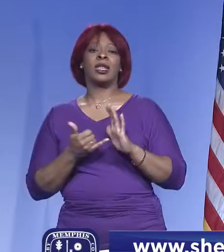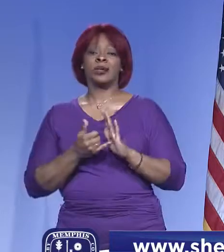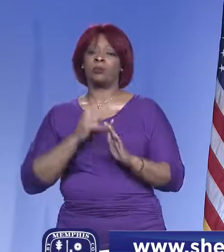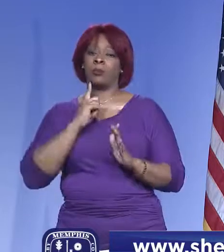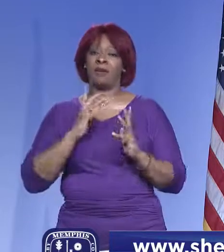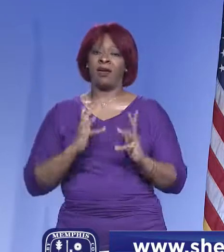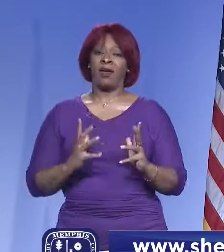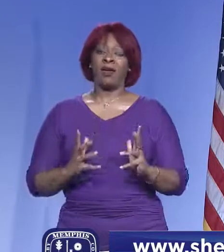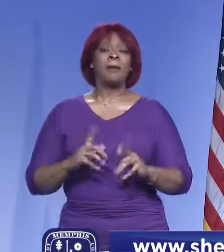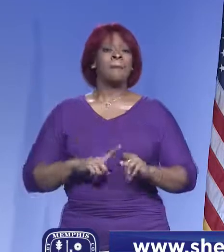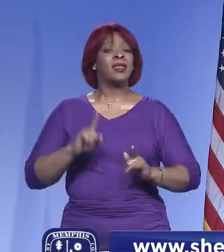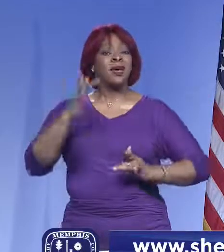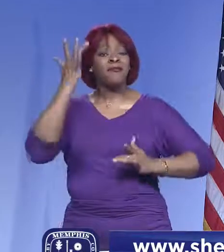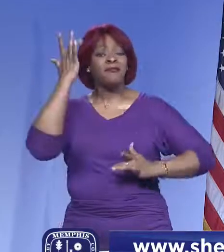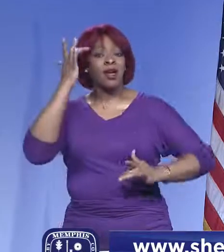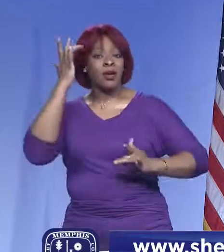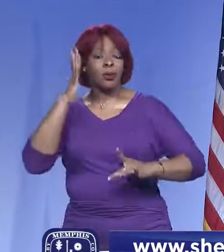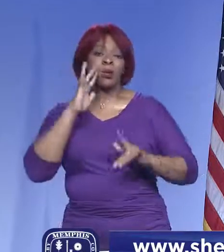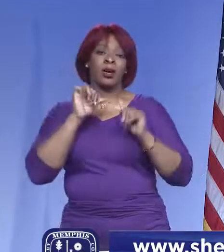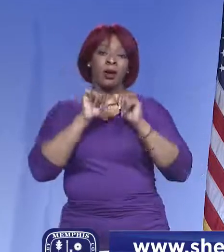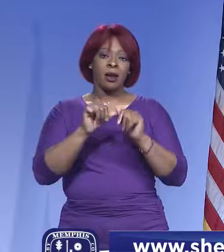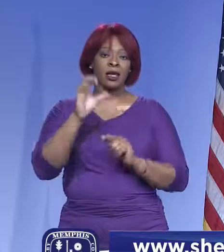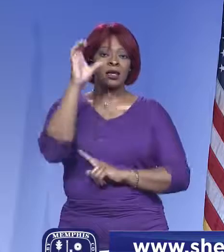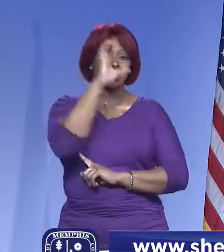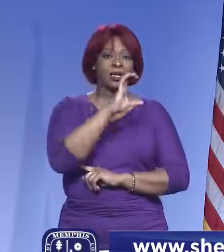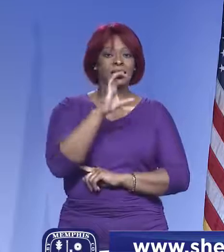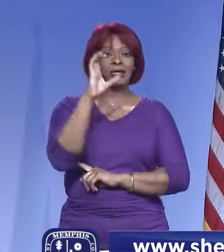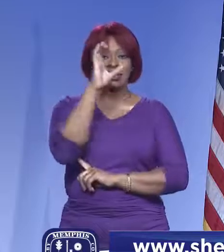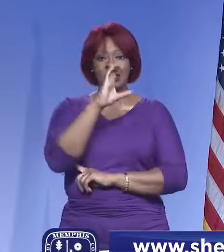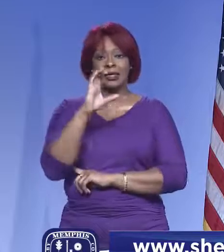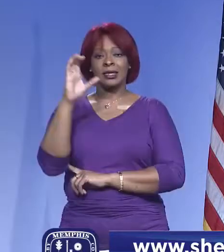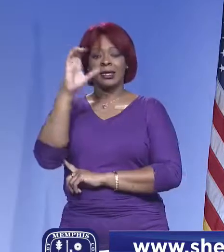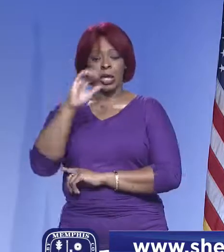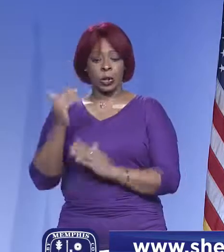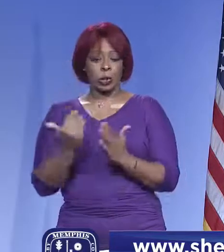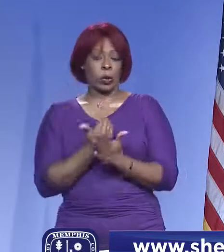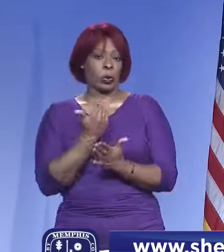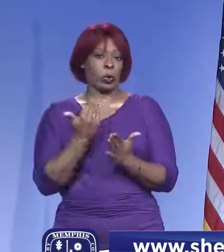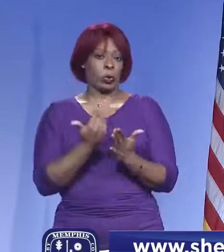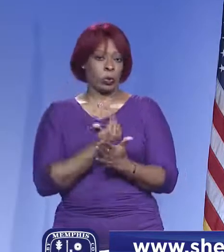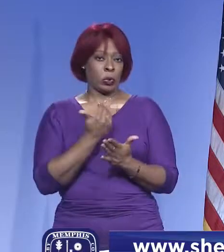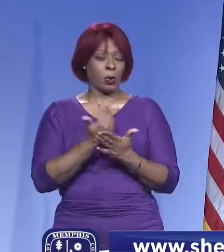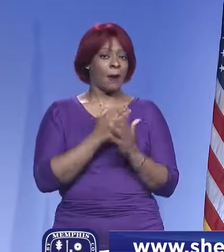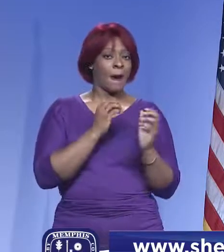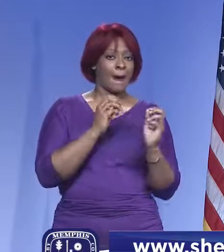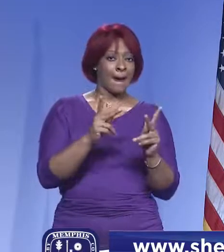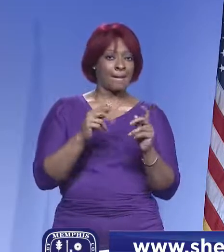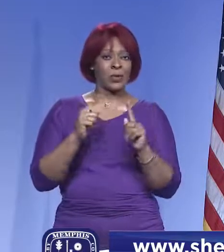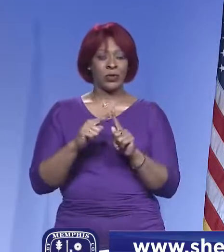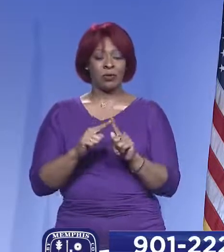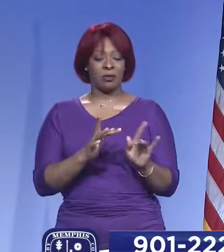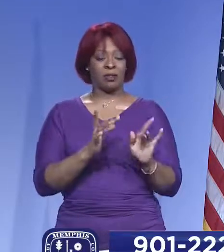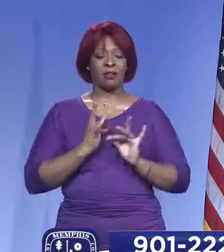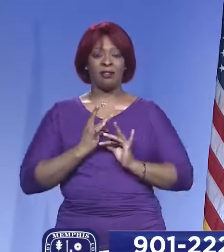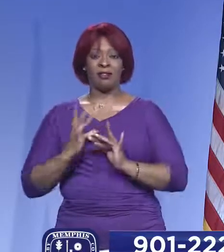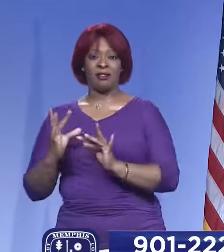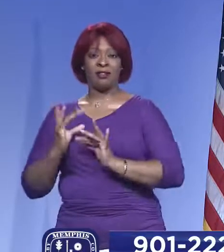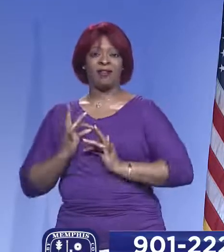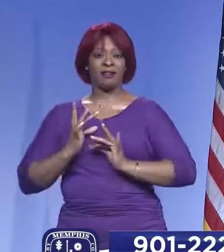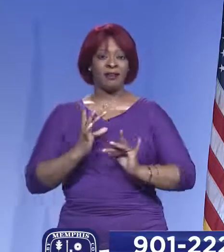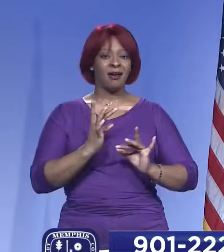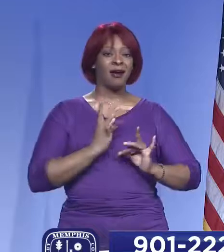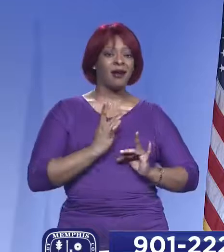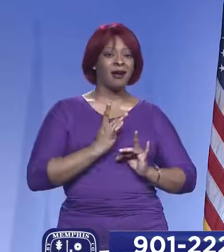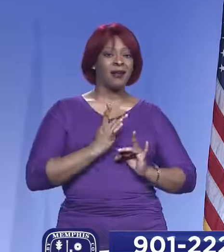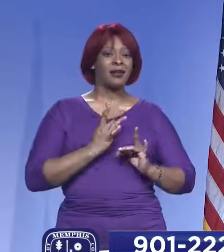And so the virus would just constantly seek for new opportunities to find a new host.